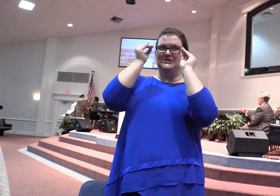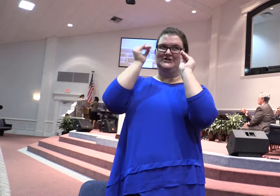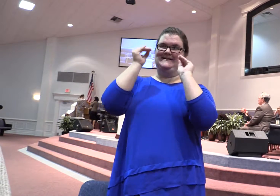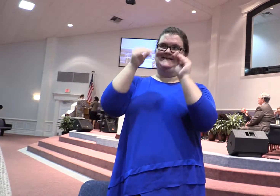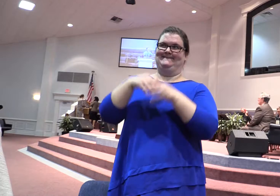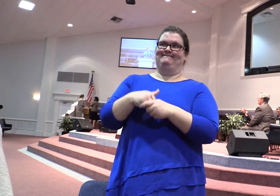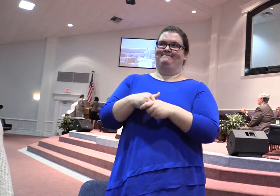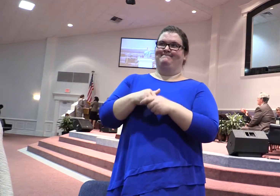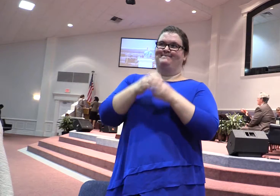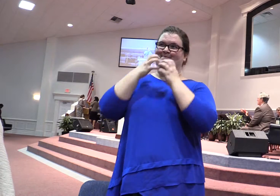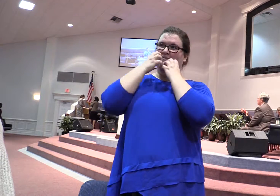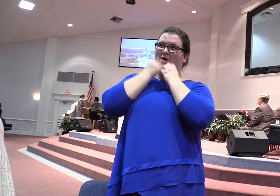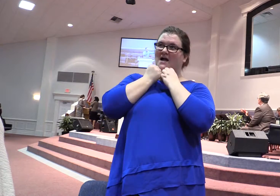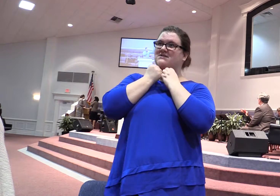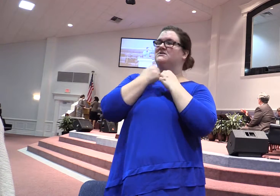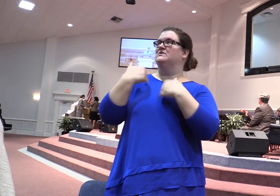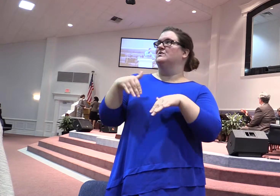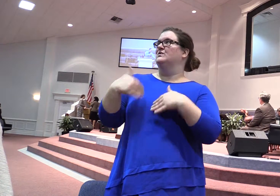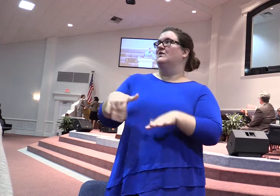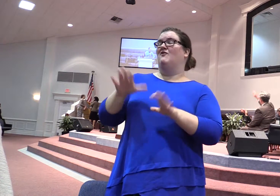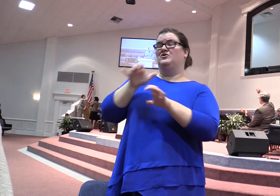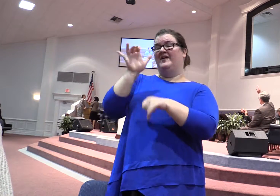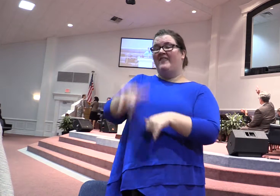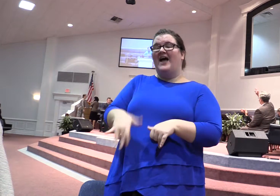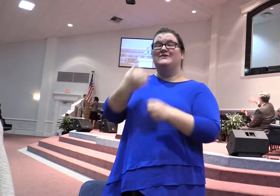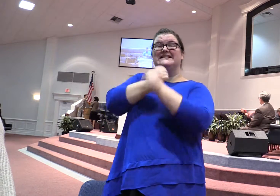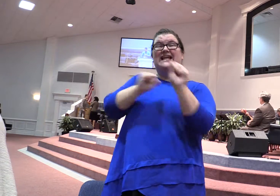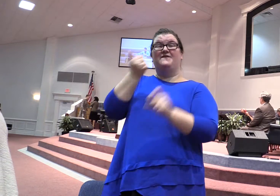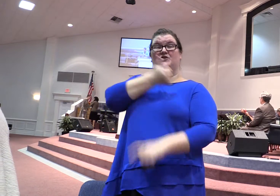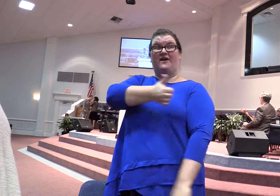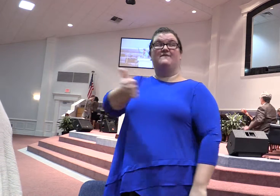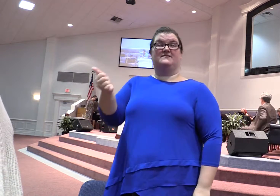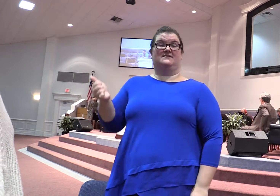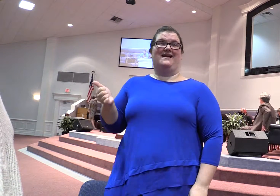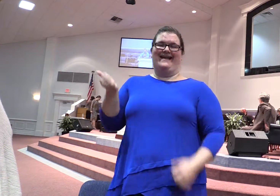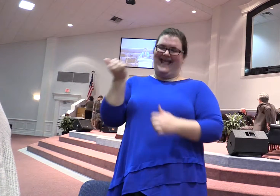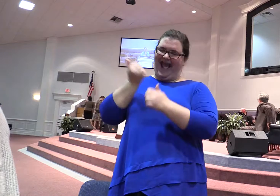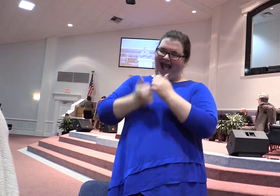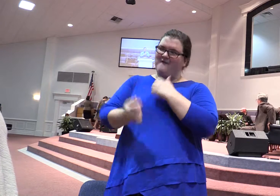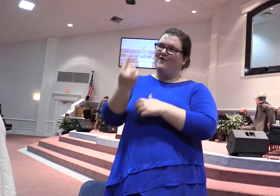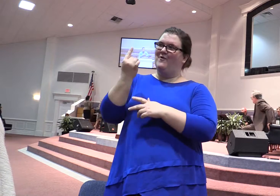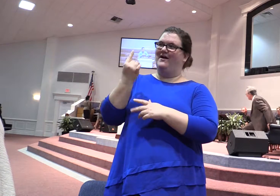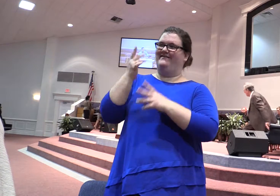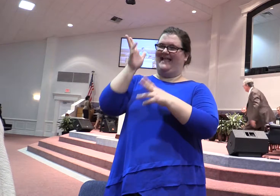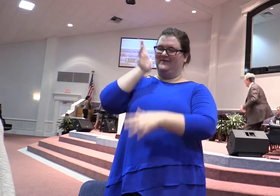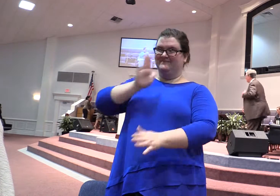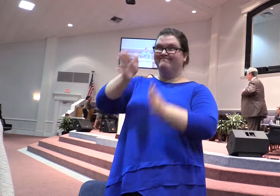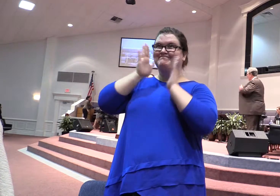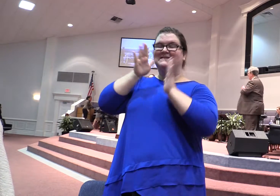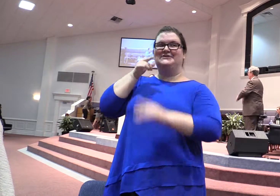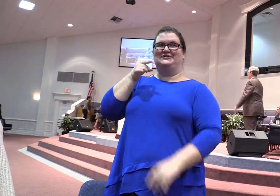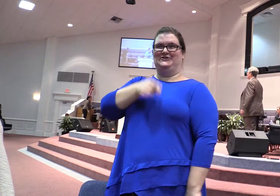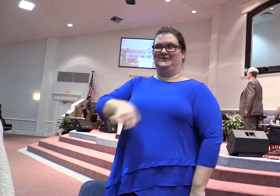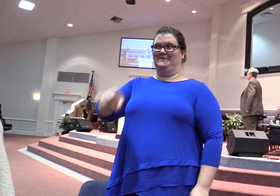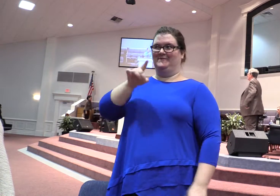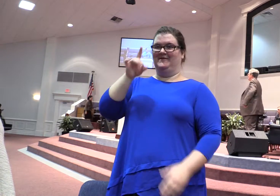Right. For in doing it, you're going to save yourself. And everyone that hears. Right. Ooh, hallelujah. Come on, lift up